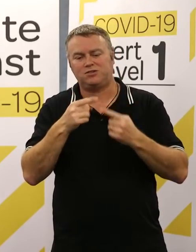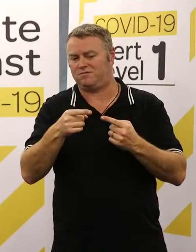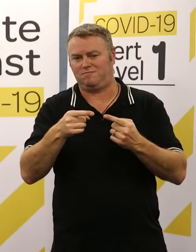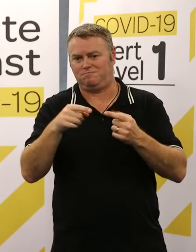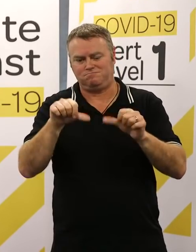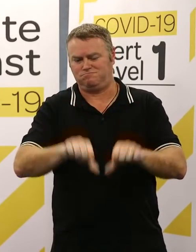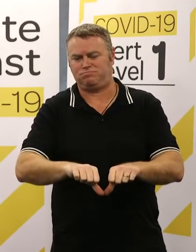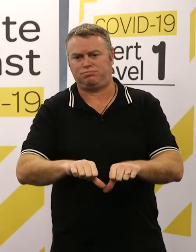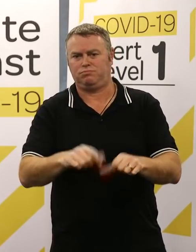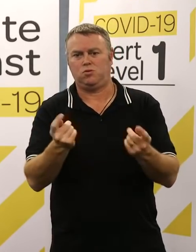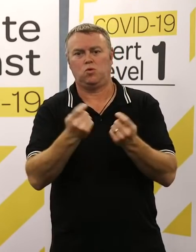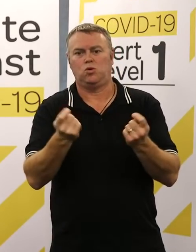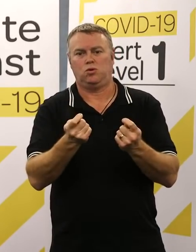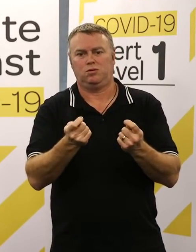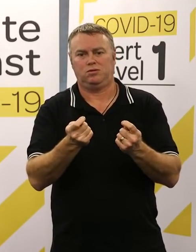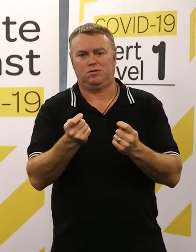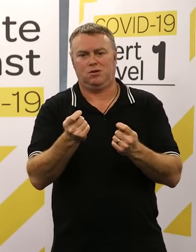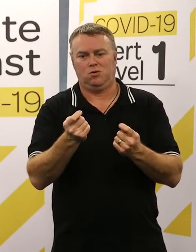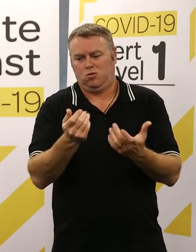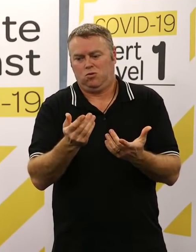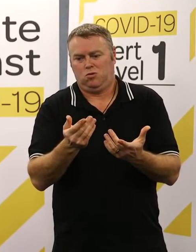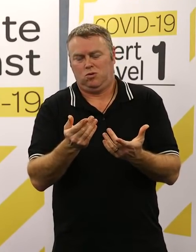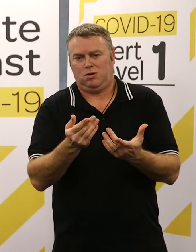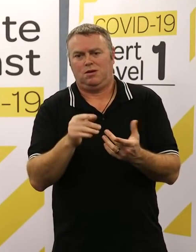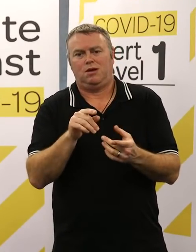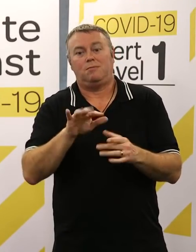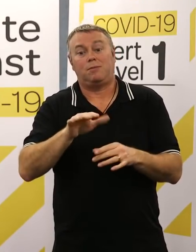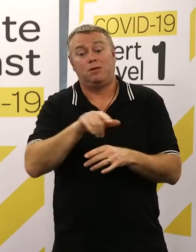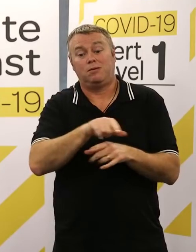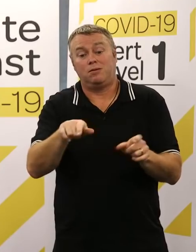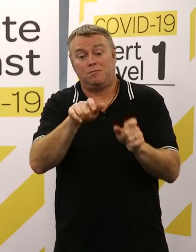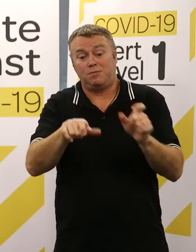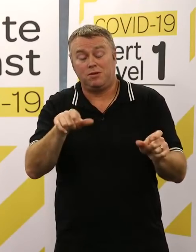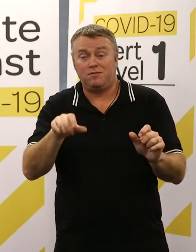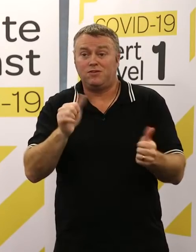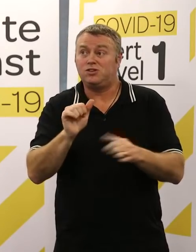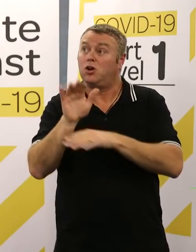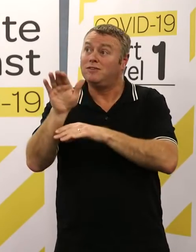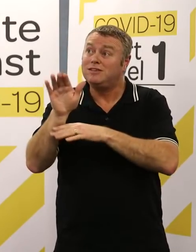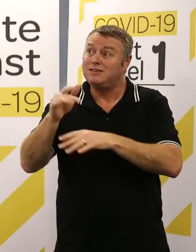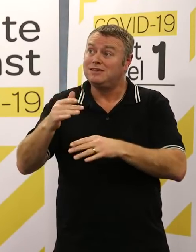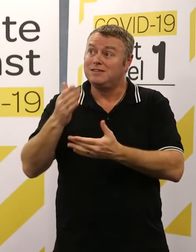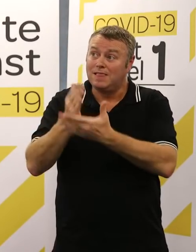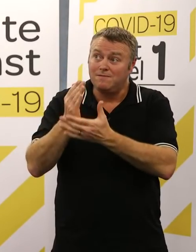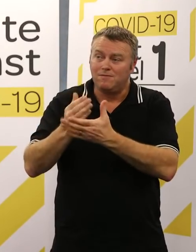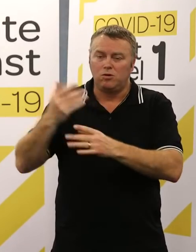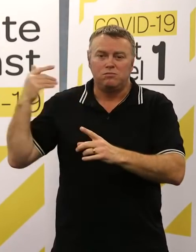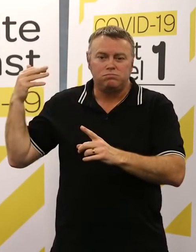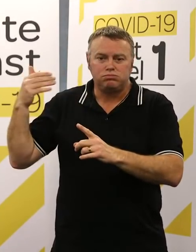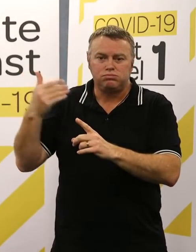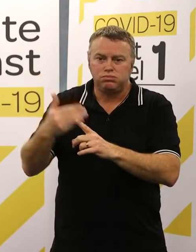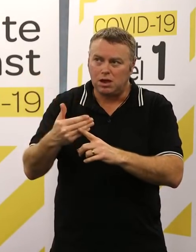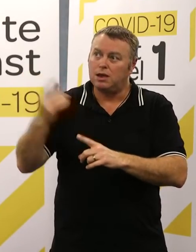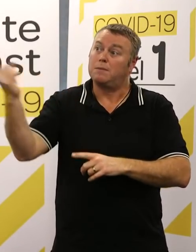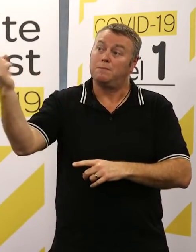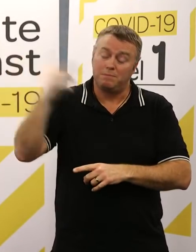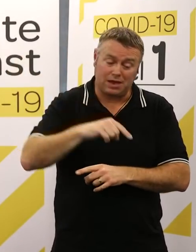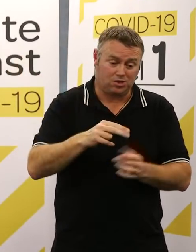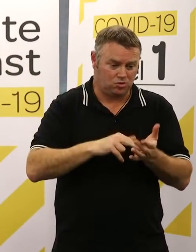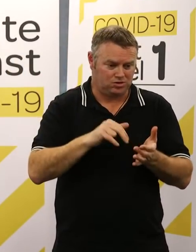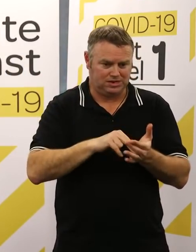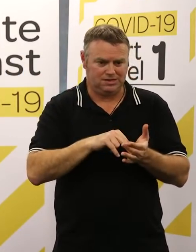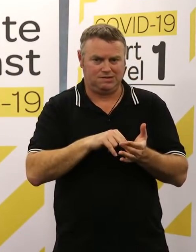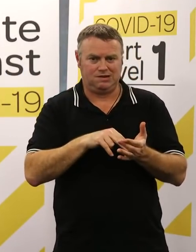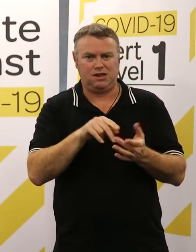will largely be because these are people who have maybe been overseas a long time, they've returned to New Zealand and their phone number was